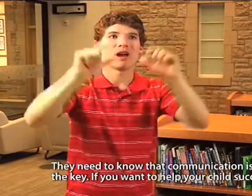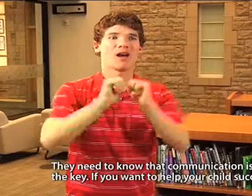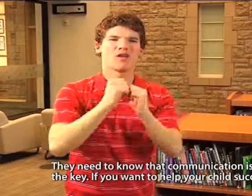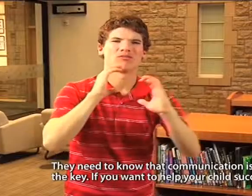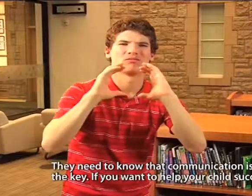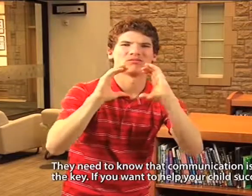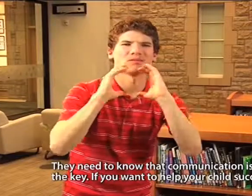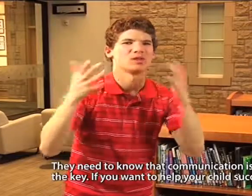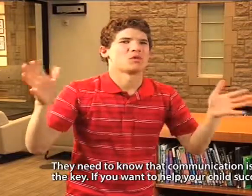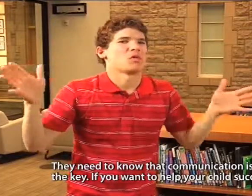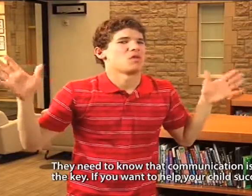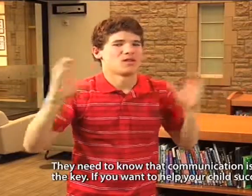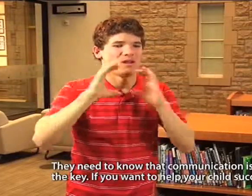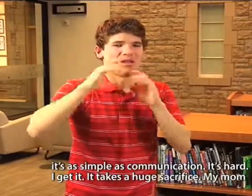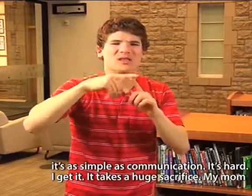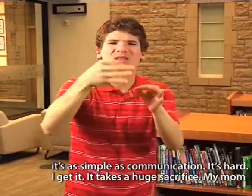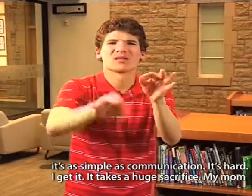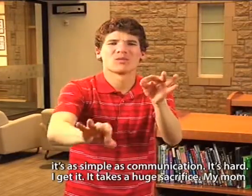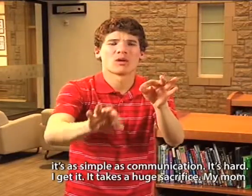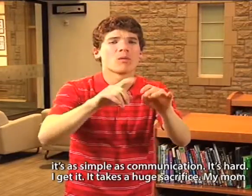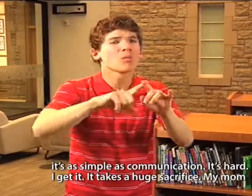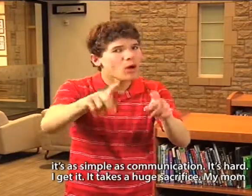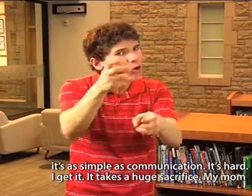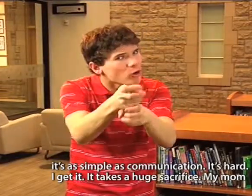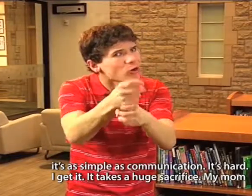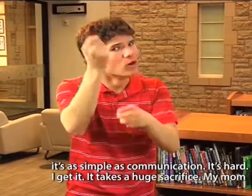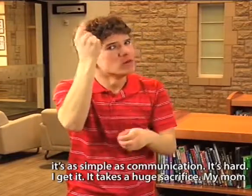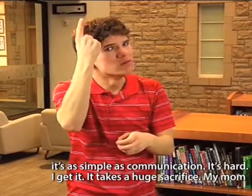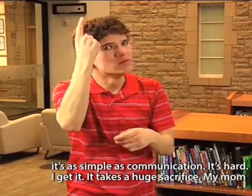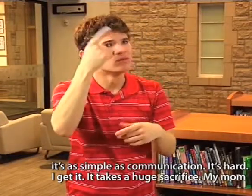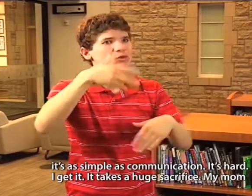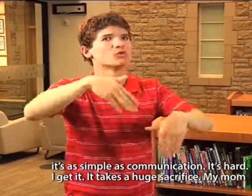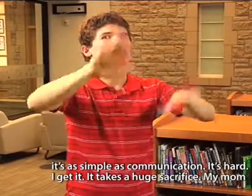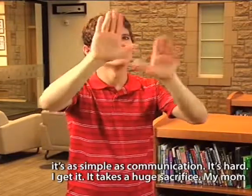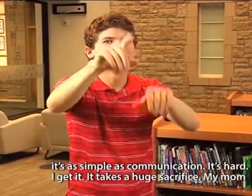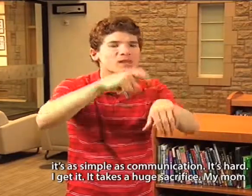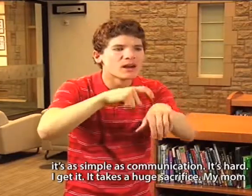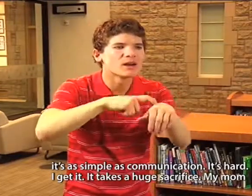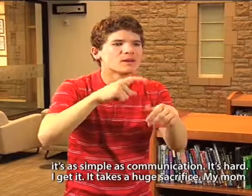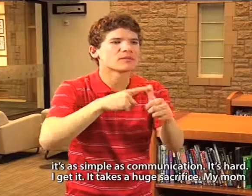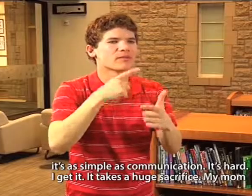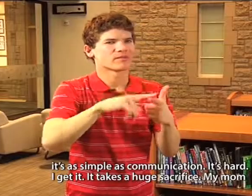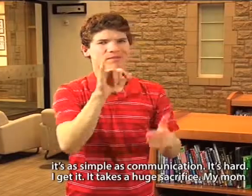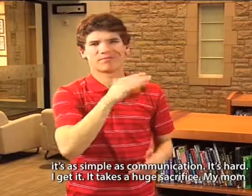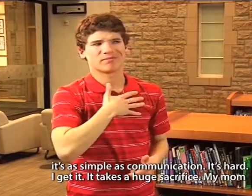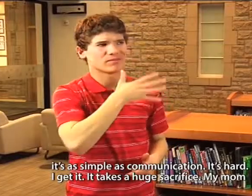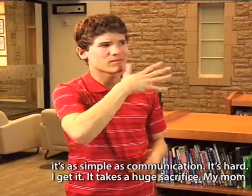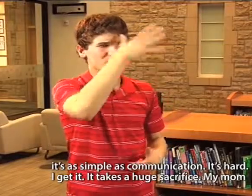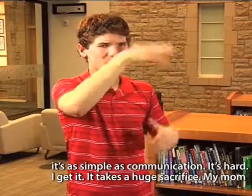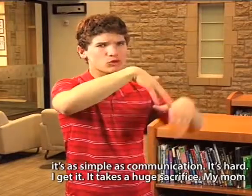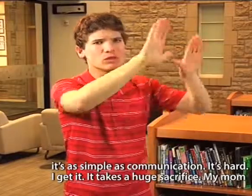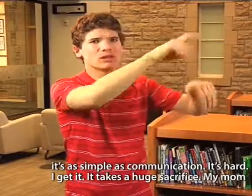If you want to help your child succeed, it's as simple as communication. It's hard, I get it. It takes a huge